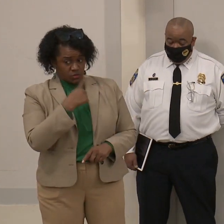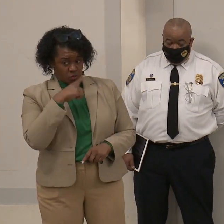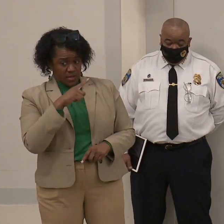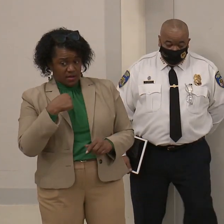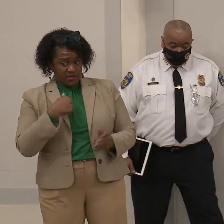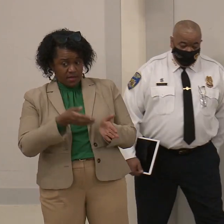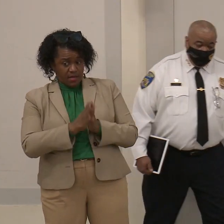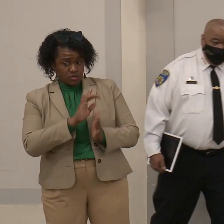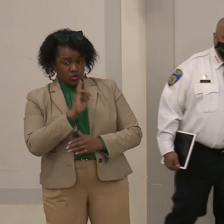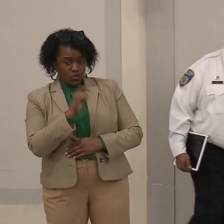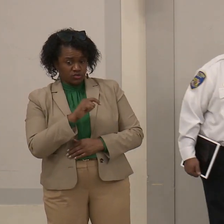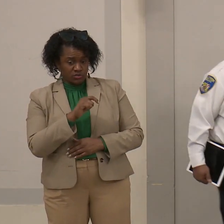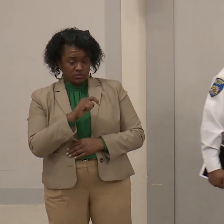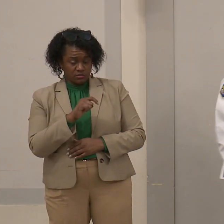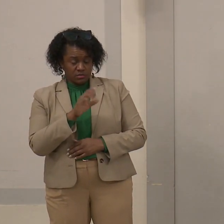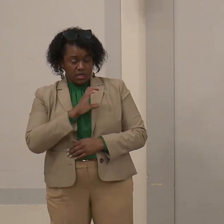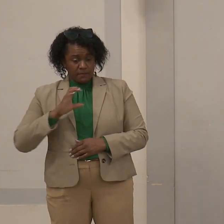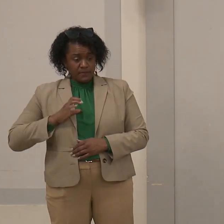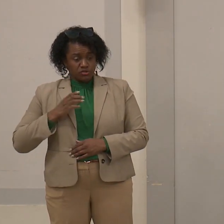Sure.